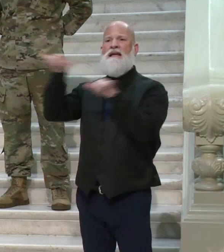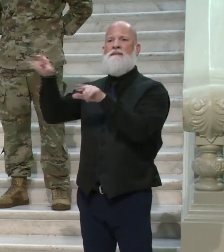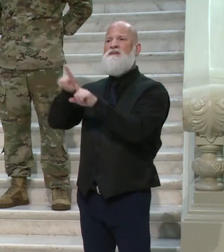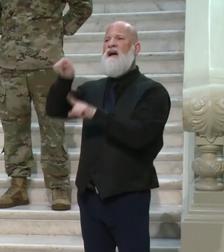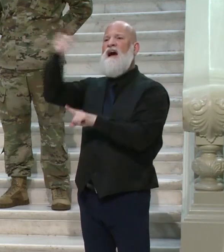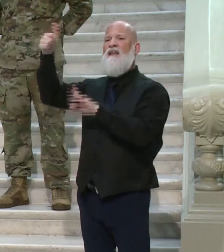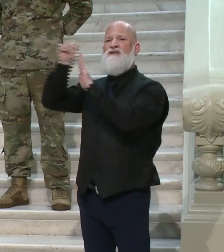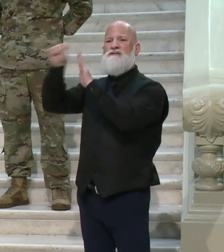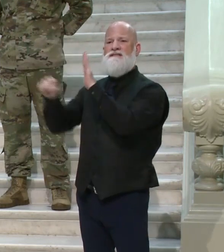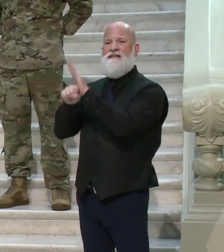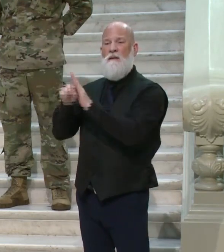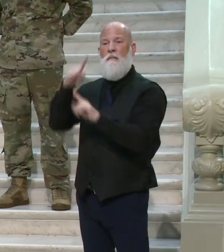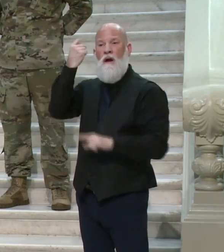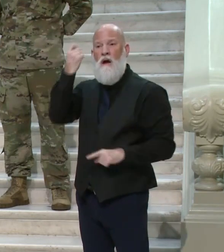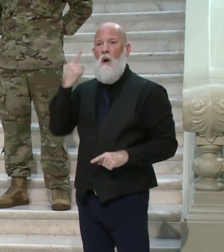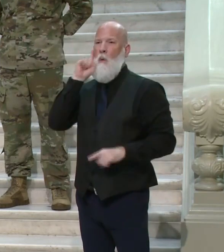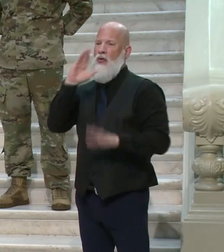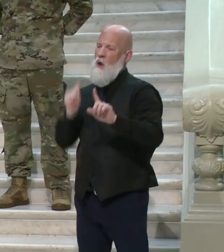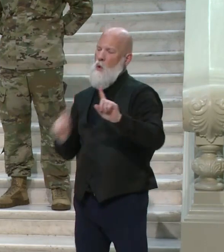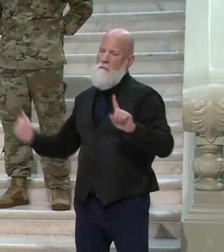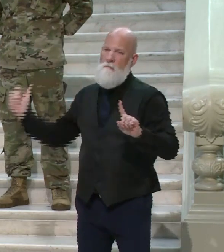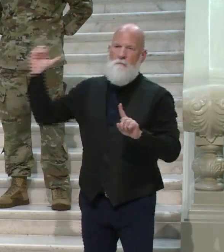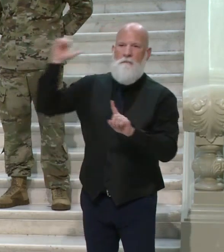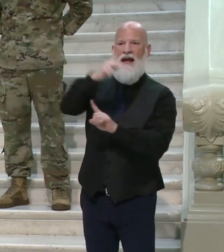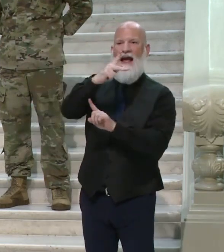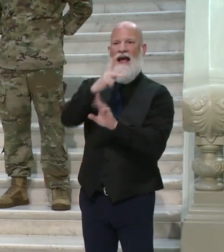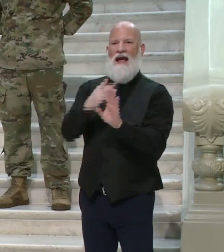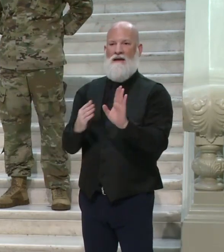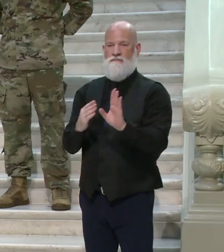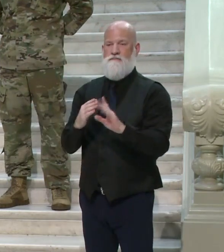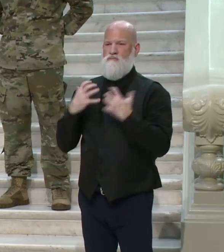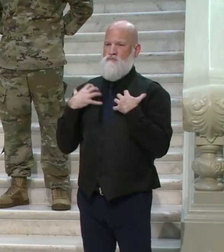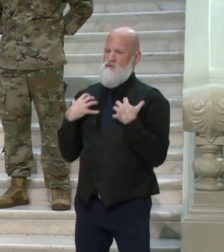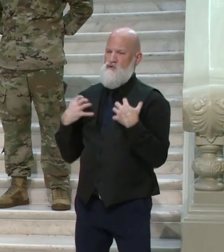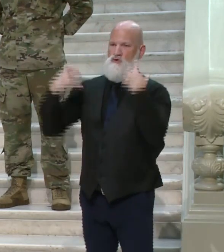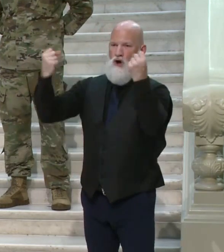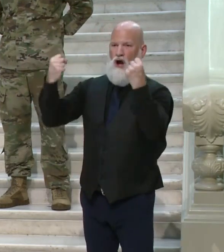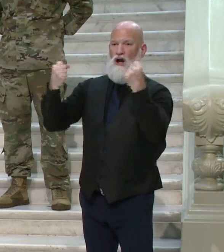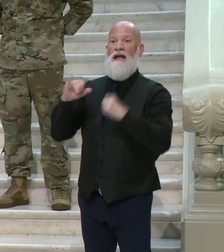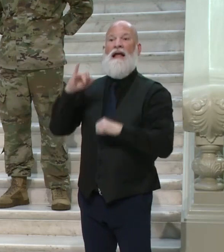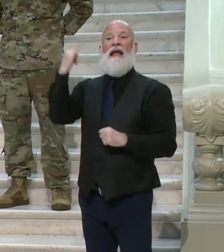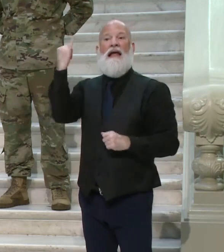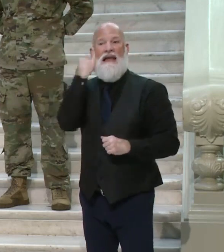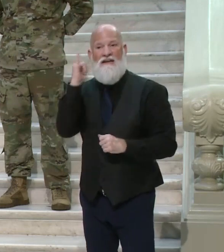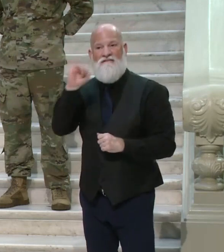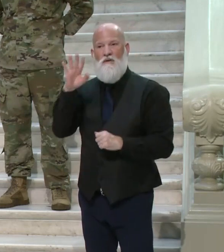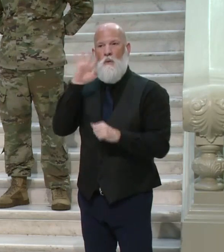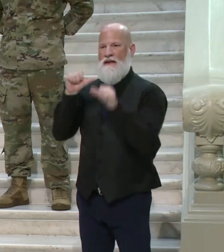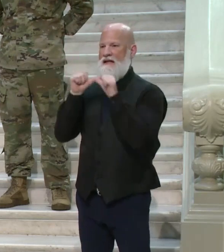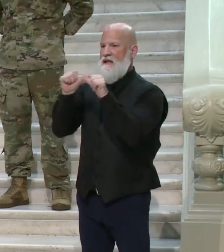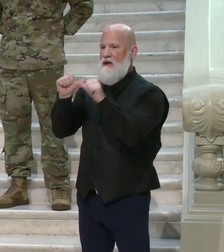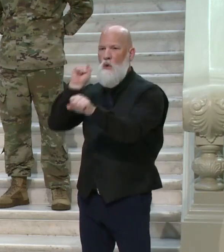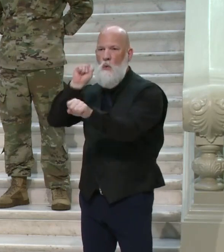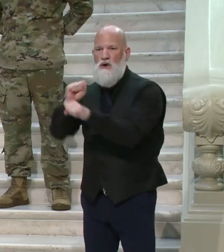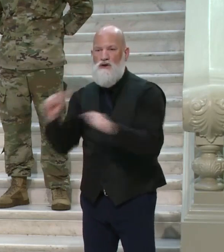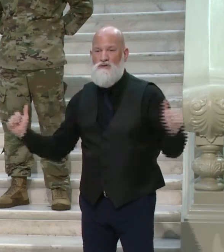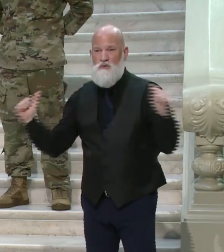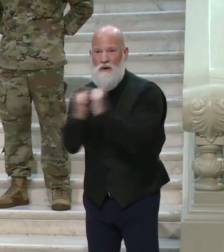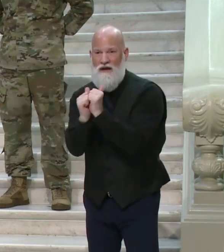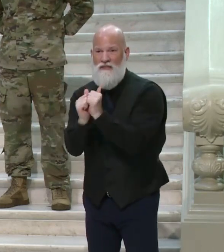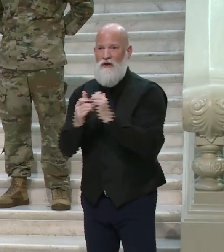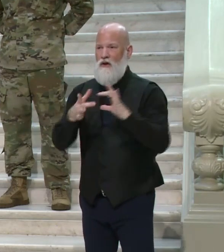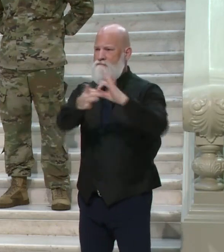stronger only if we stick together, continue to work together to protect people from the virus, but also